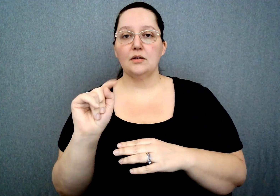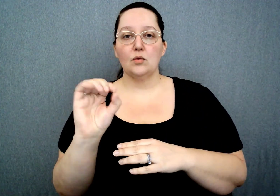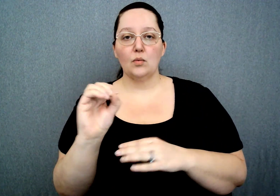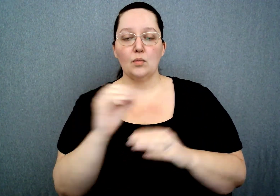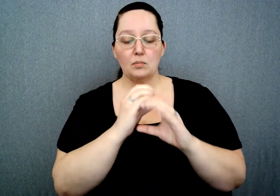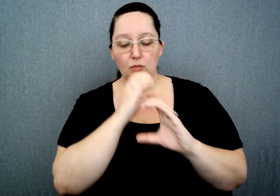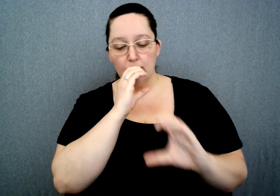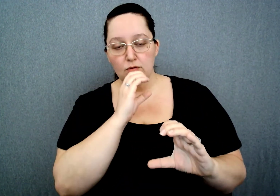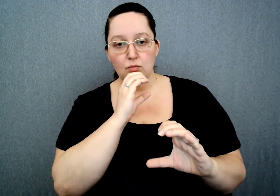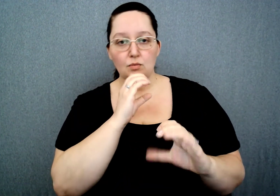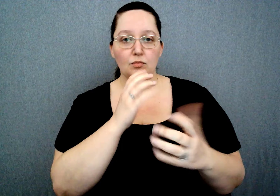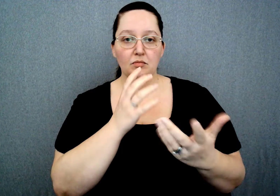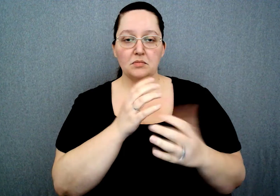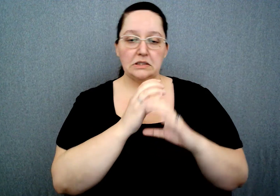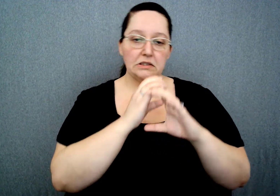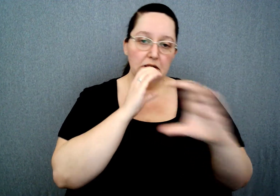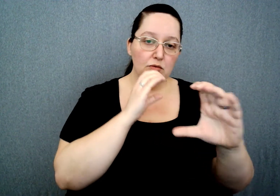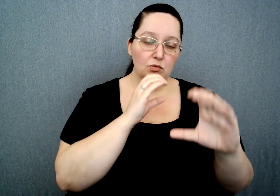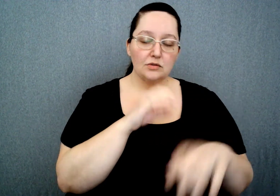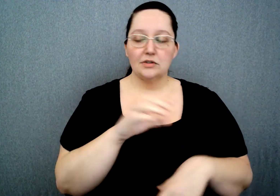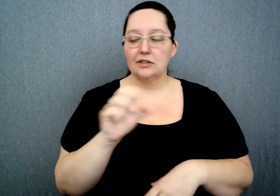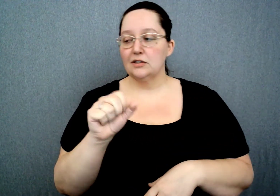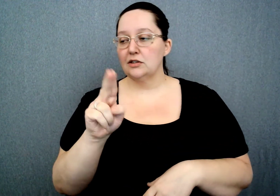Same sign. You're showing the shape of it.